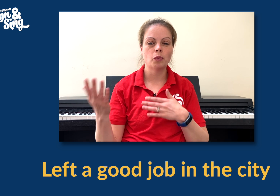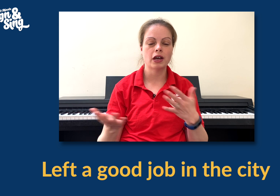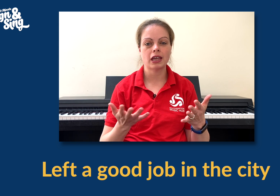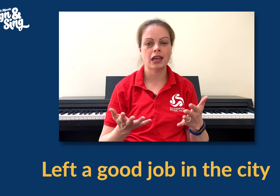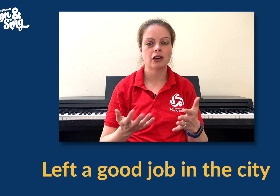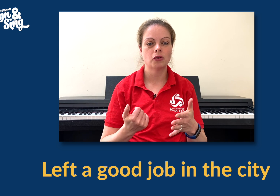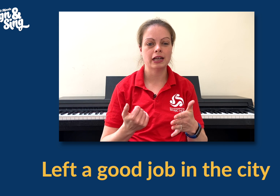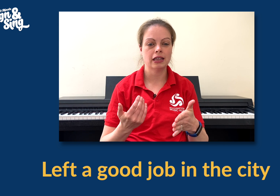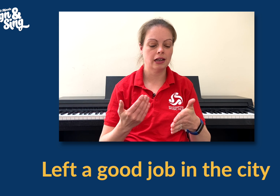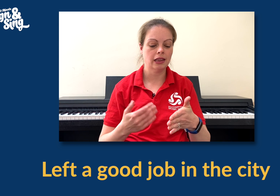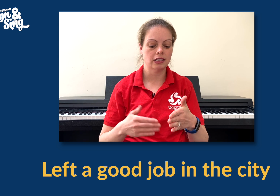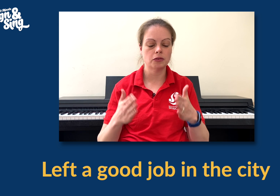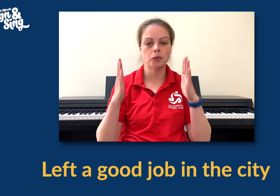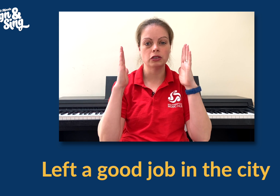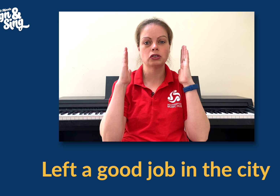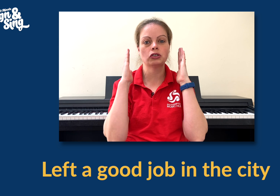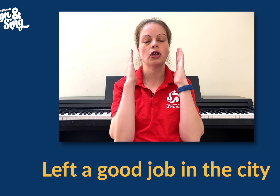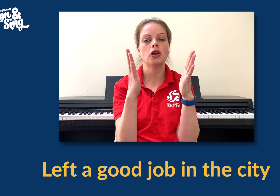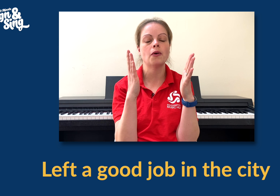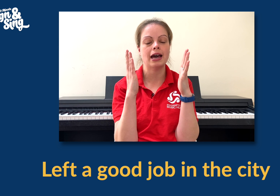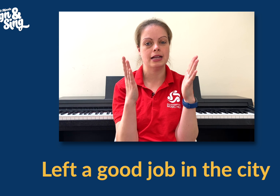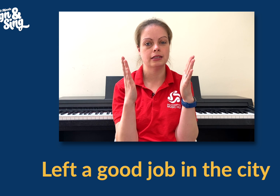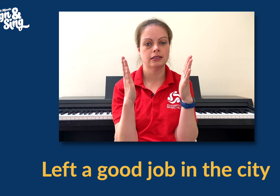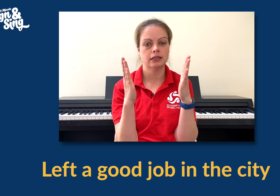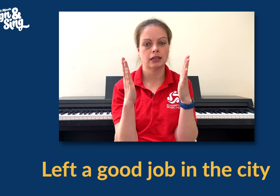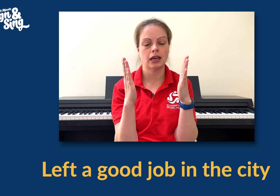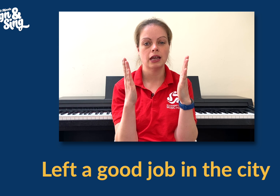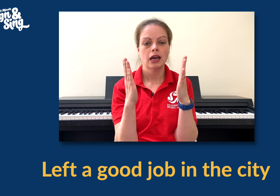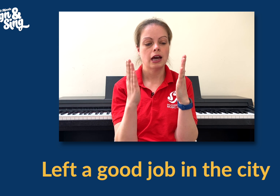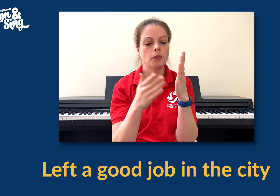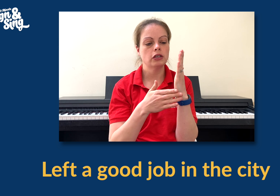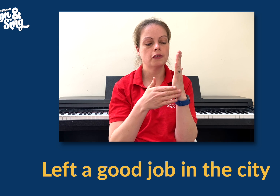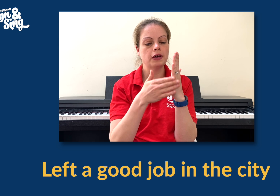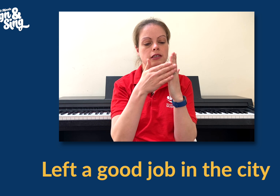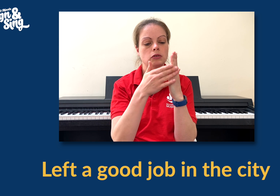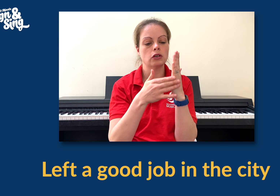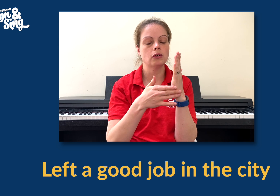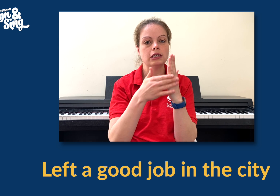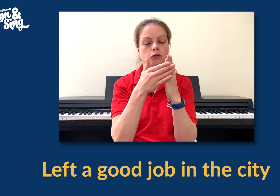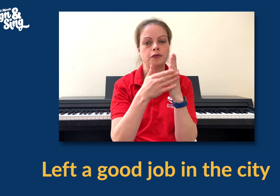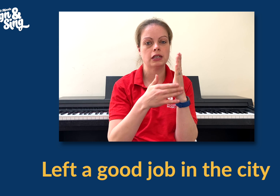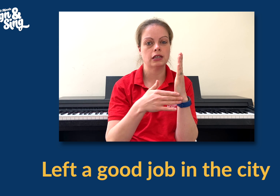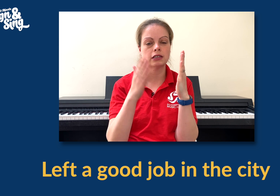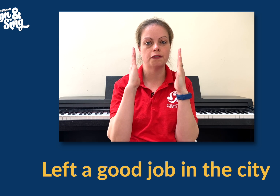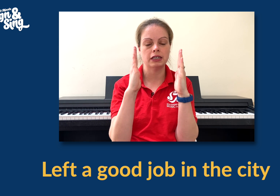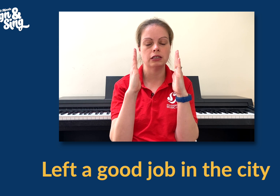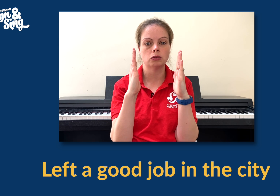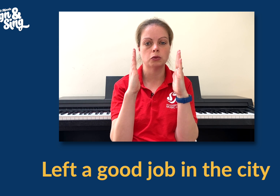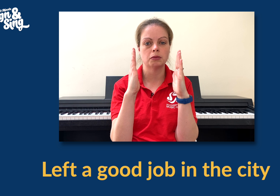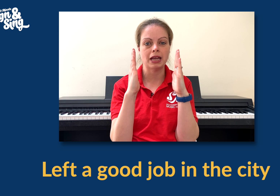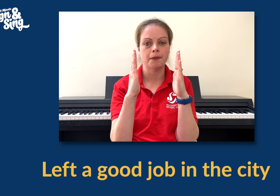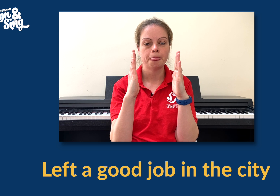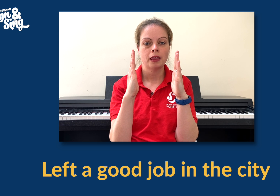for working or anything like that. So we want two hands, okay? And I want you to face them so your little fingers are